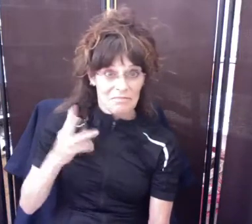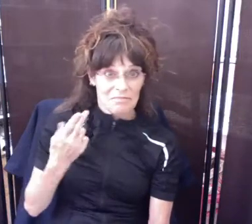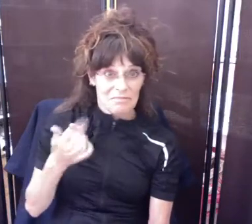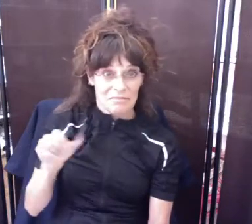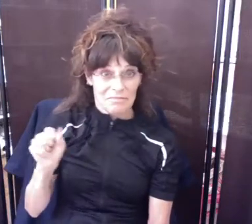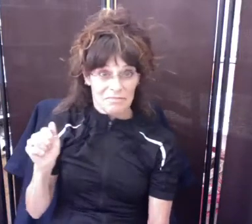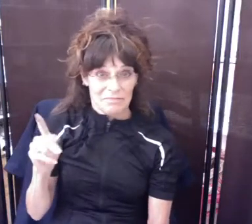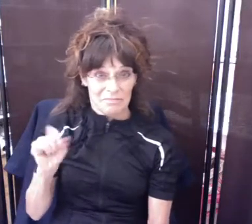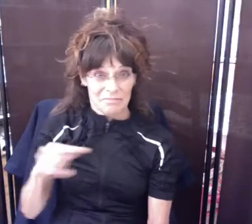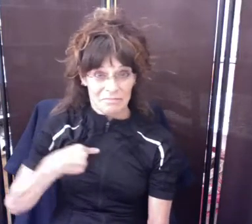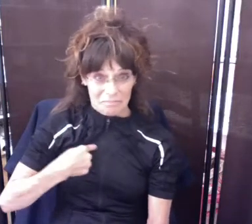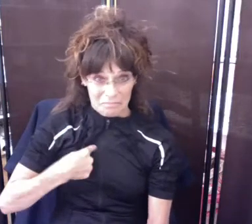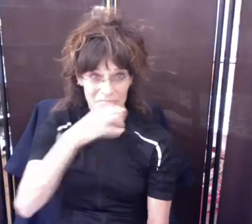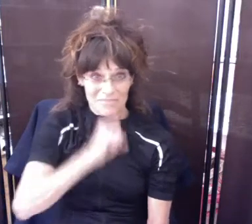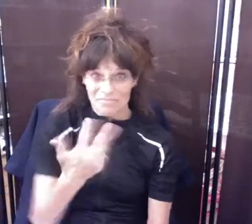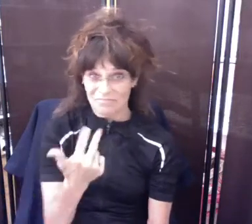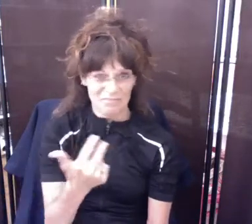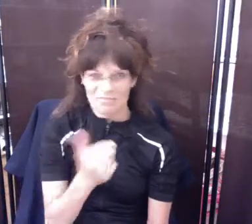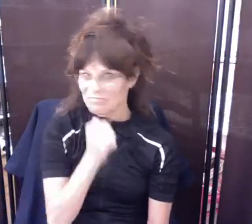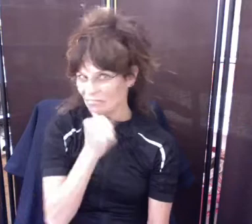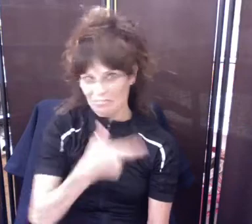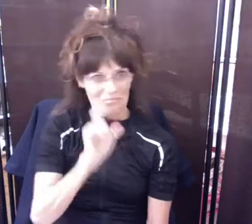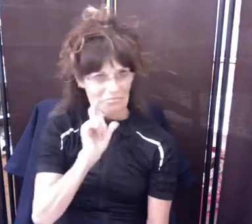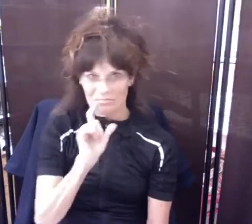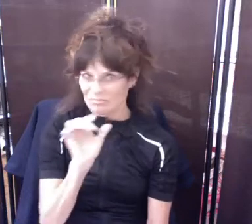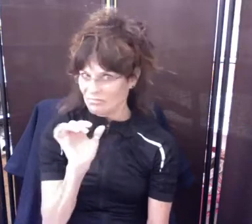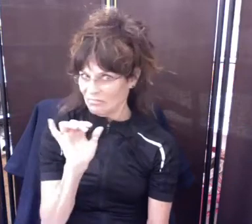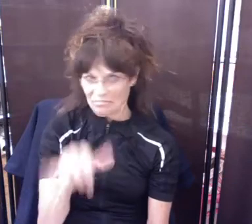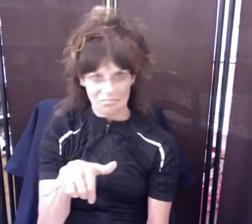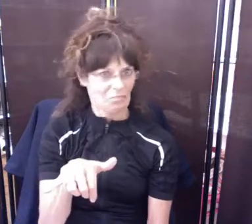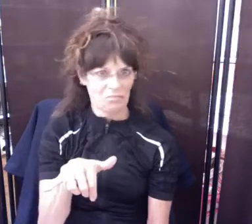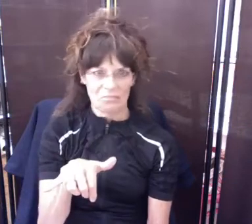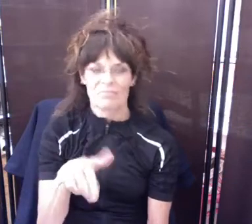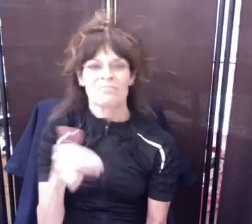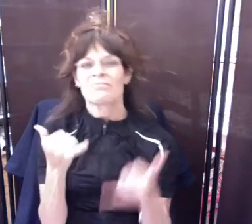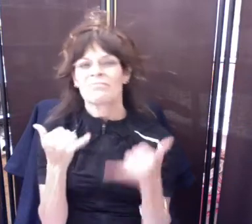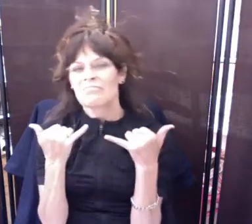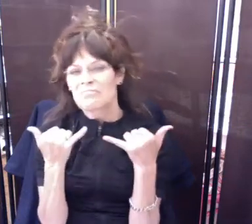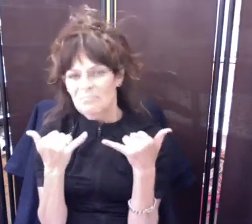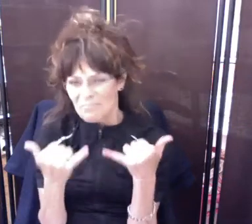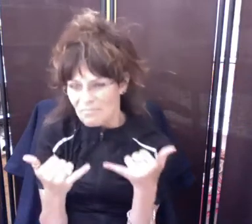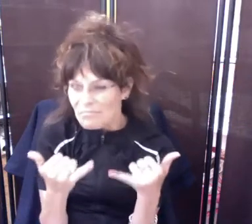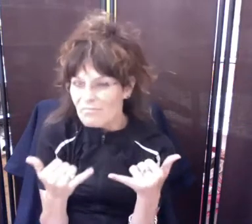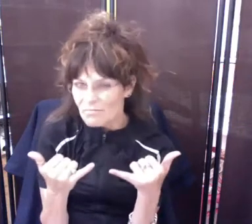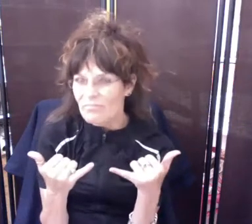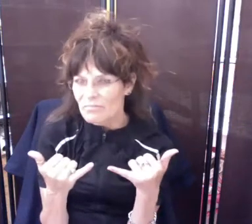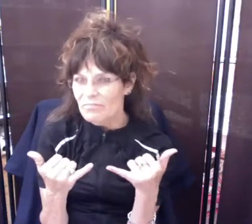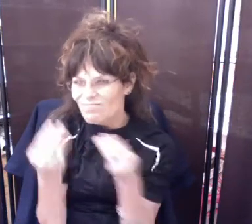But I didn't know that, right? Now here's the strange thing. Here's the thing that was really probably more amazing than